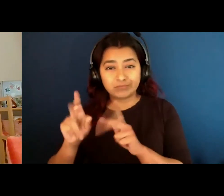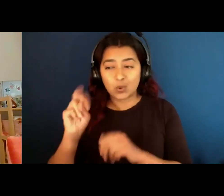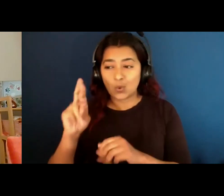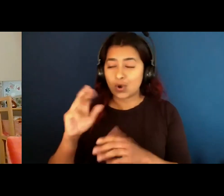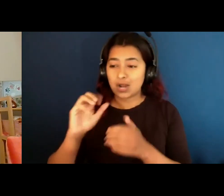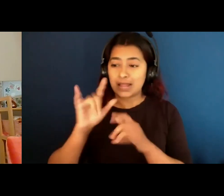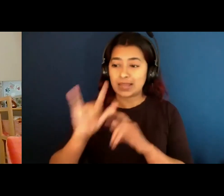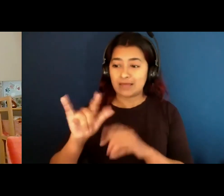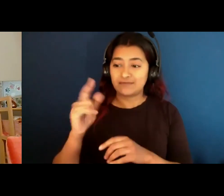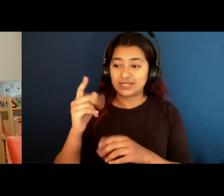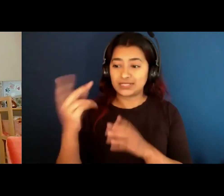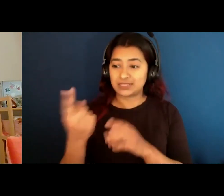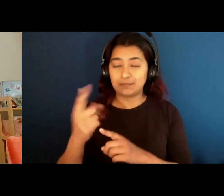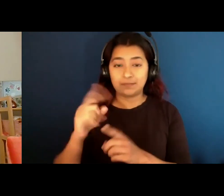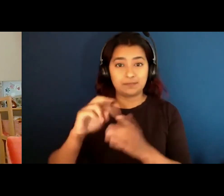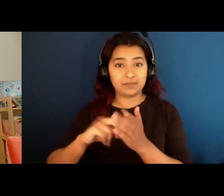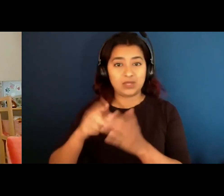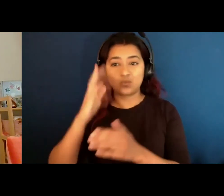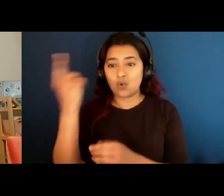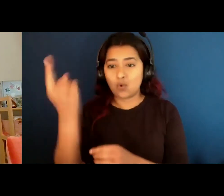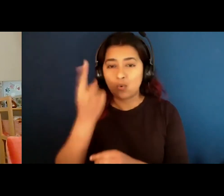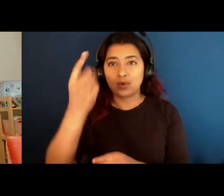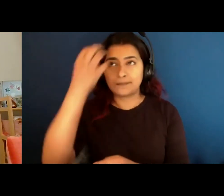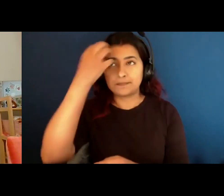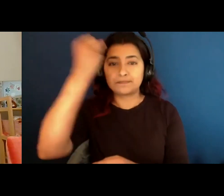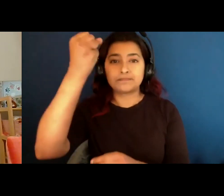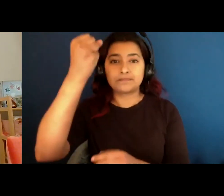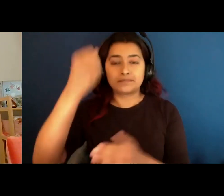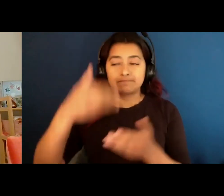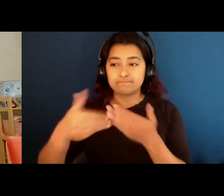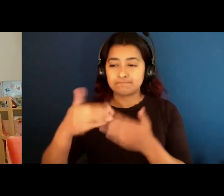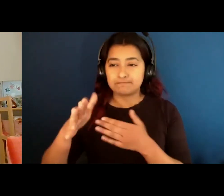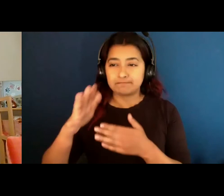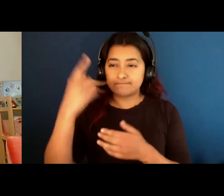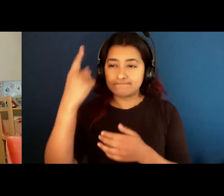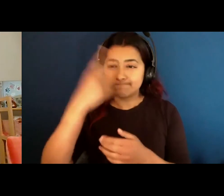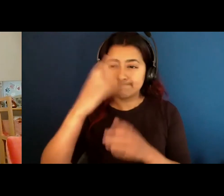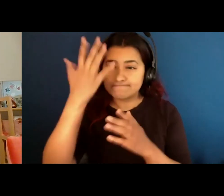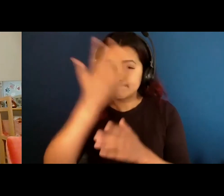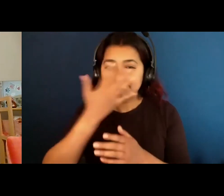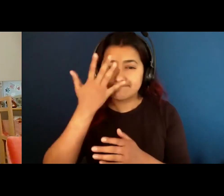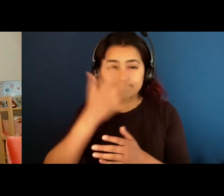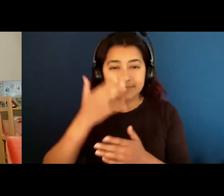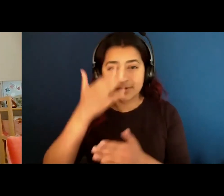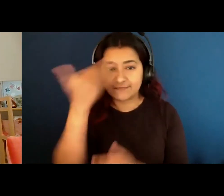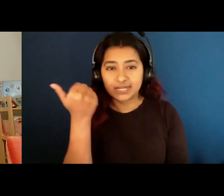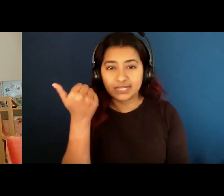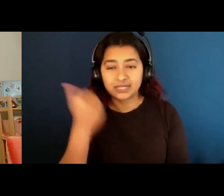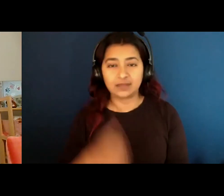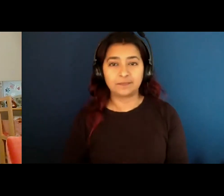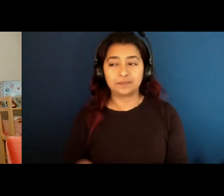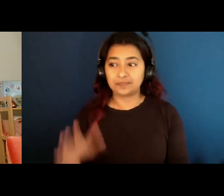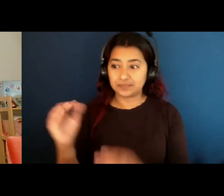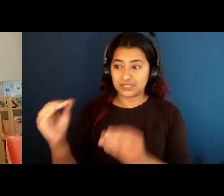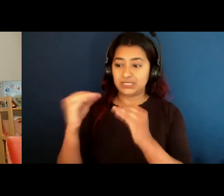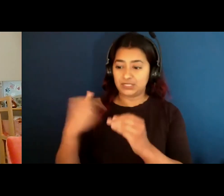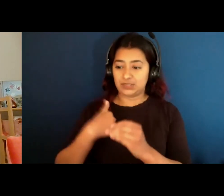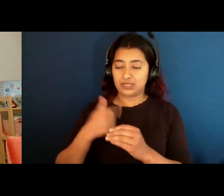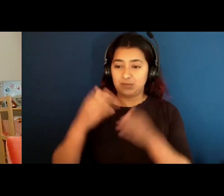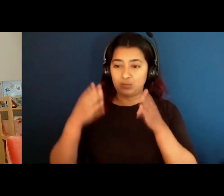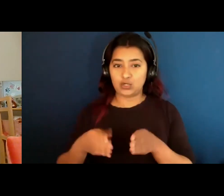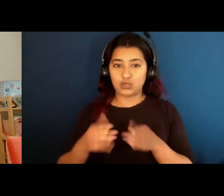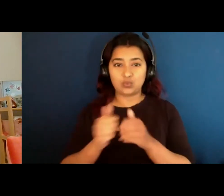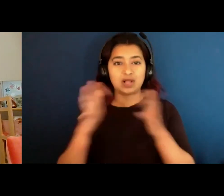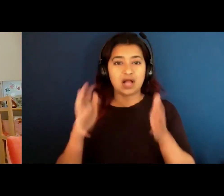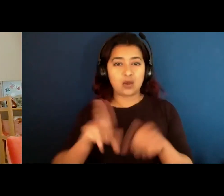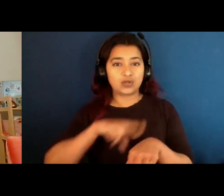means you will always remember them, even if you forget their face? Teach me to be a person without a